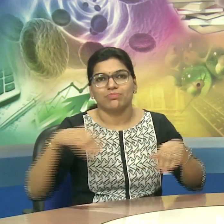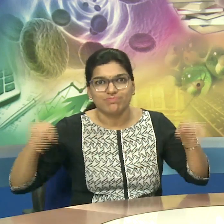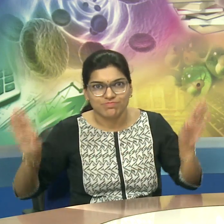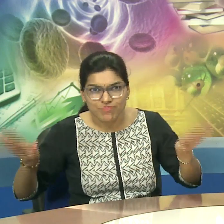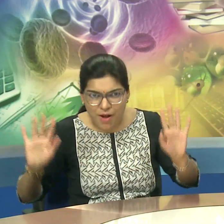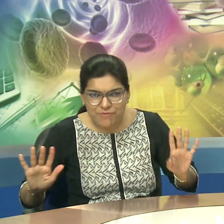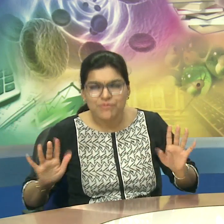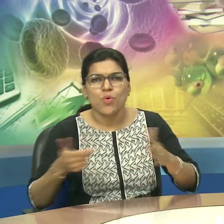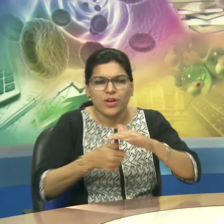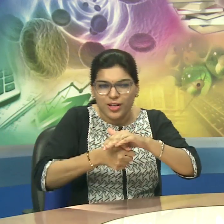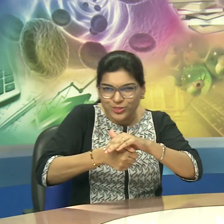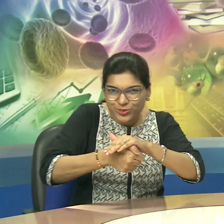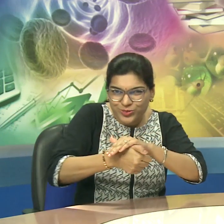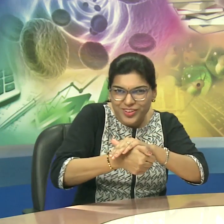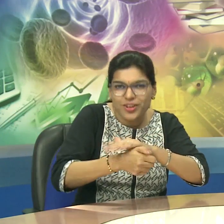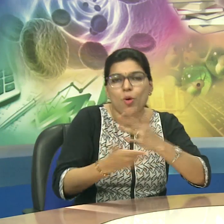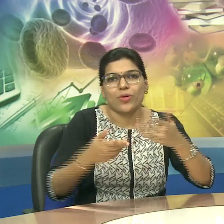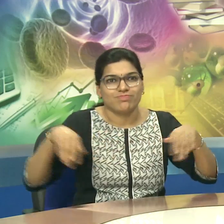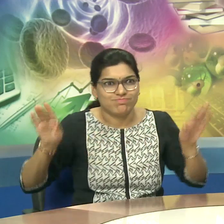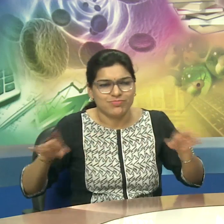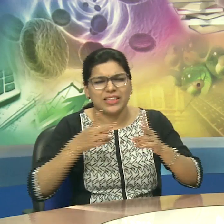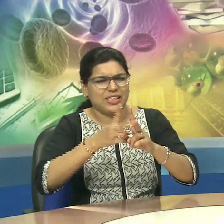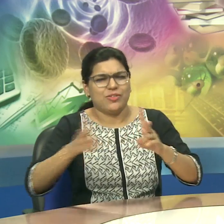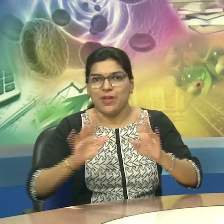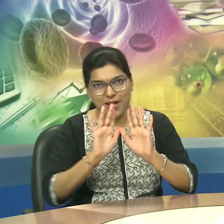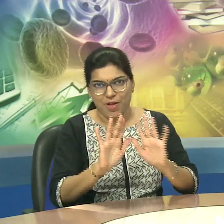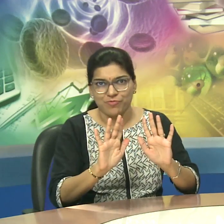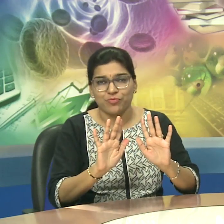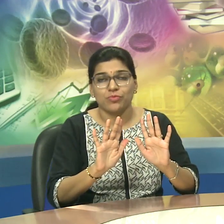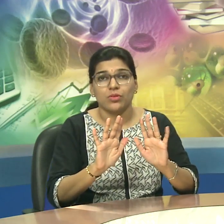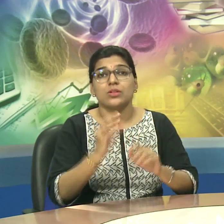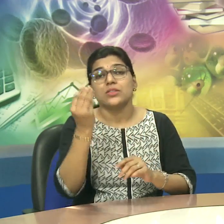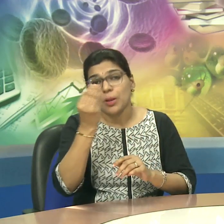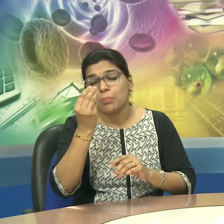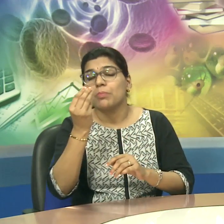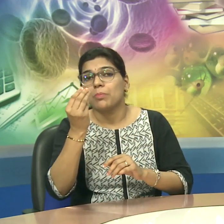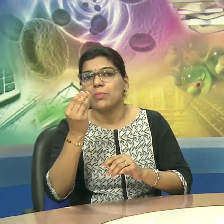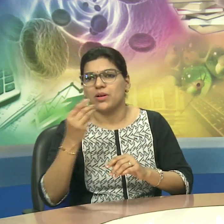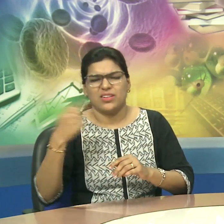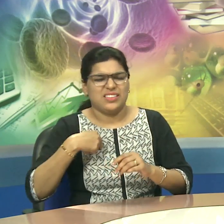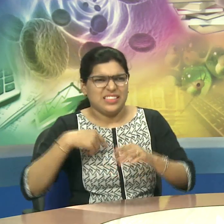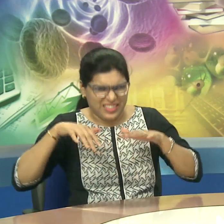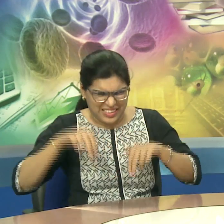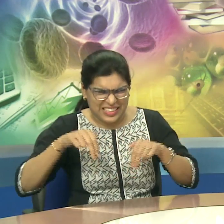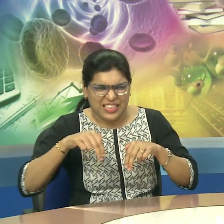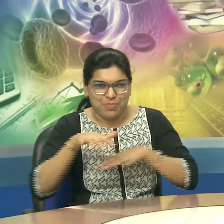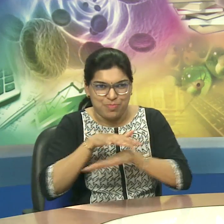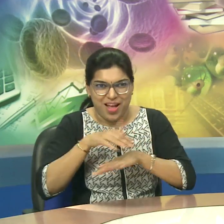have all have had a pet or wanted one